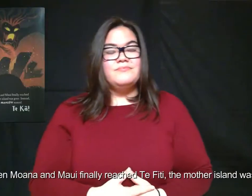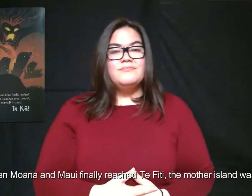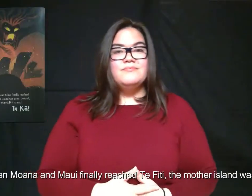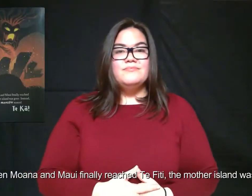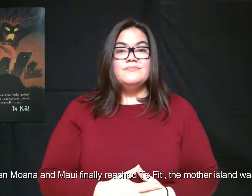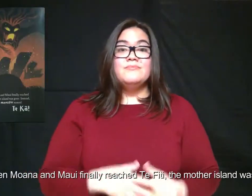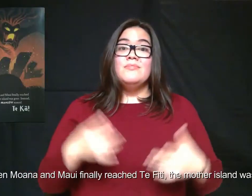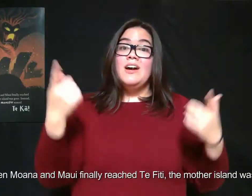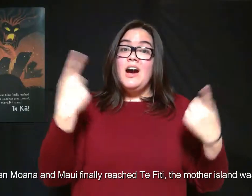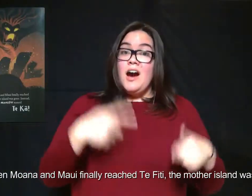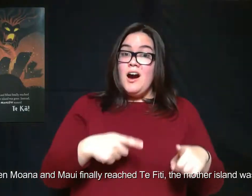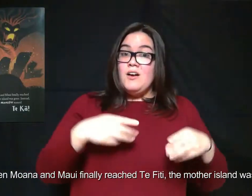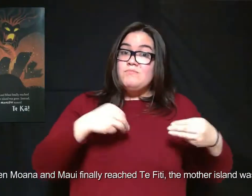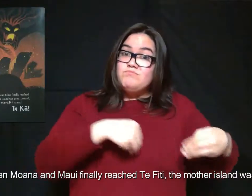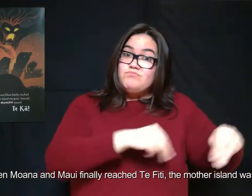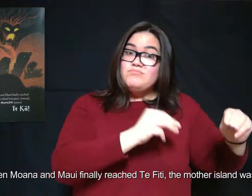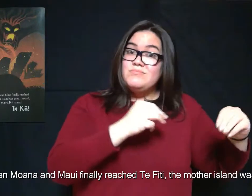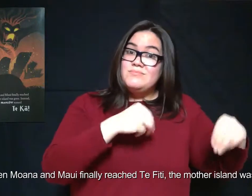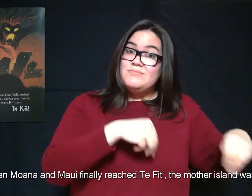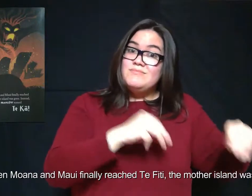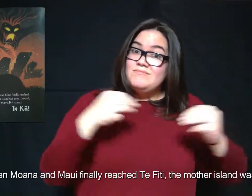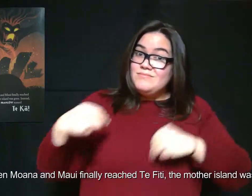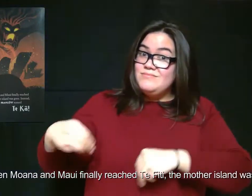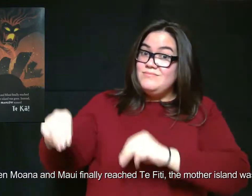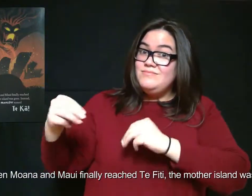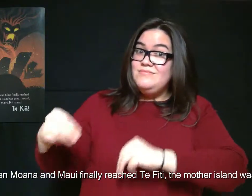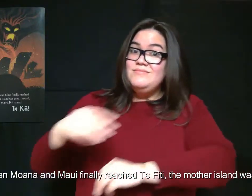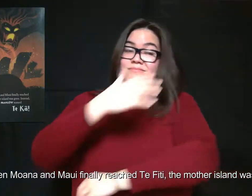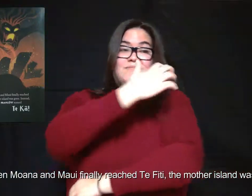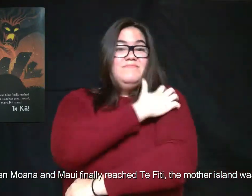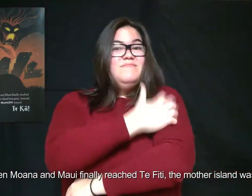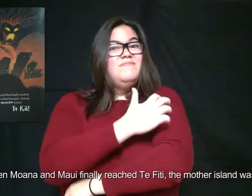When Moana and Maui finally reached Te Fiti, the mother island was gone.